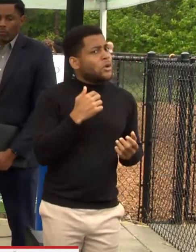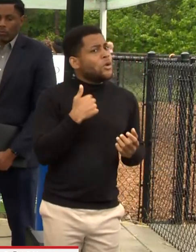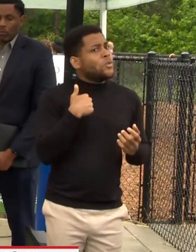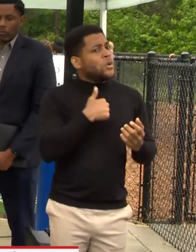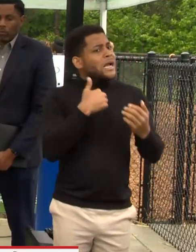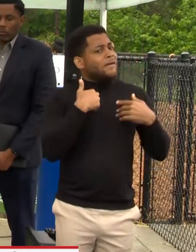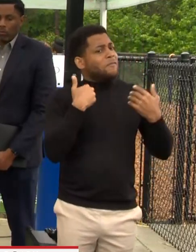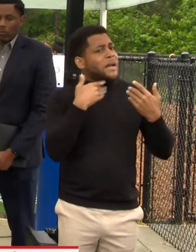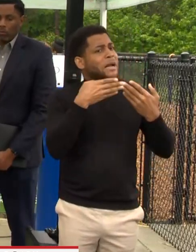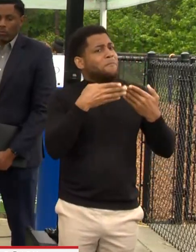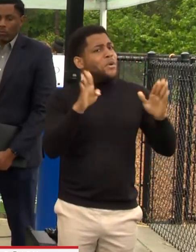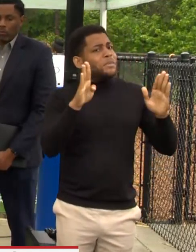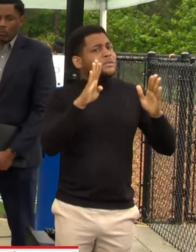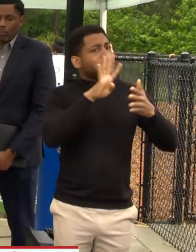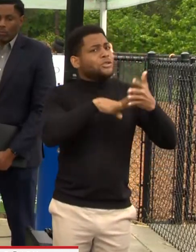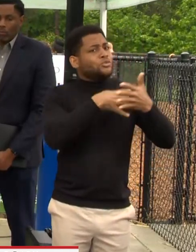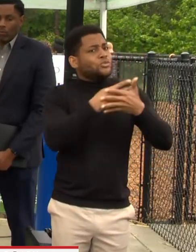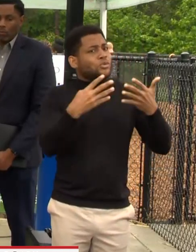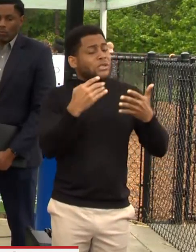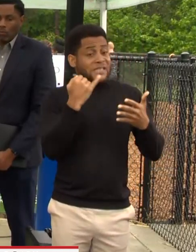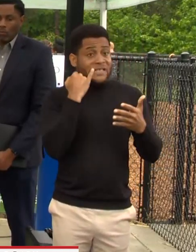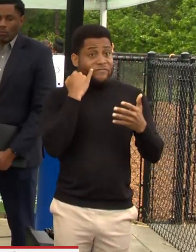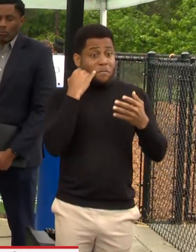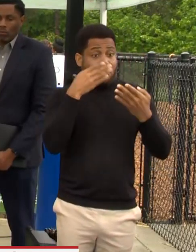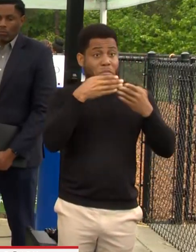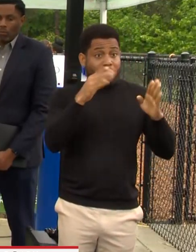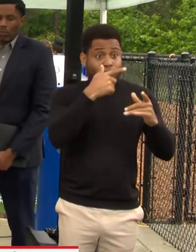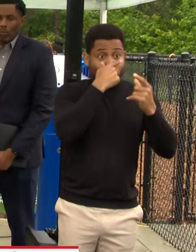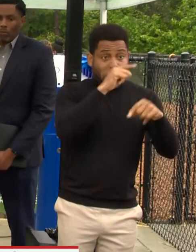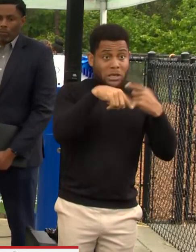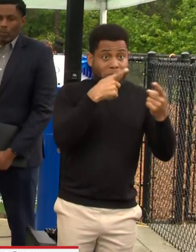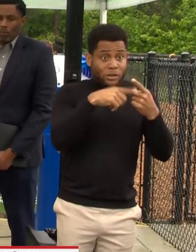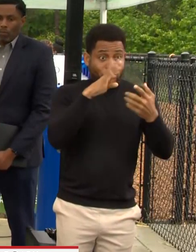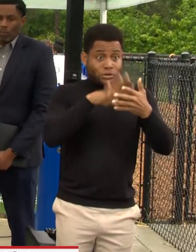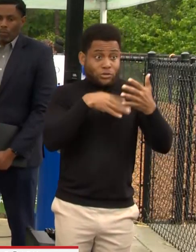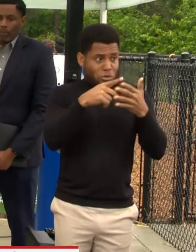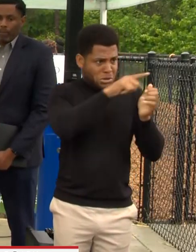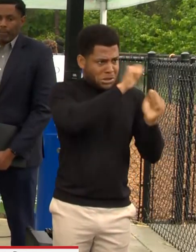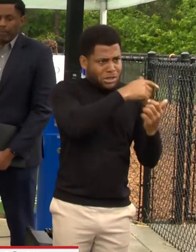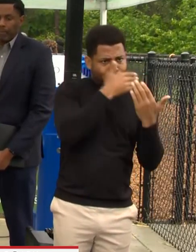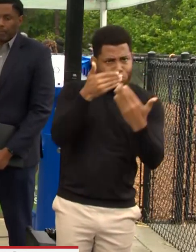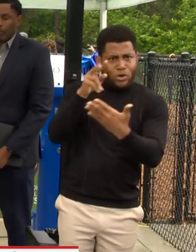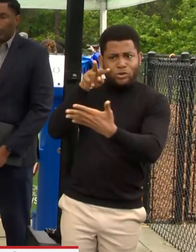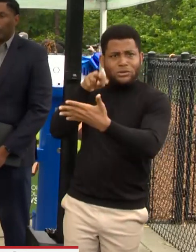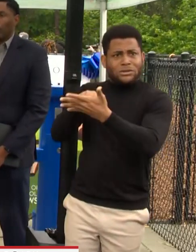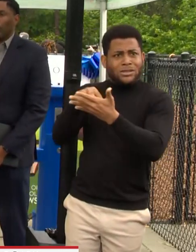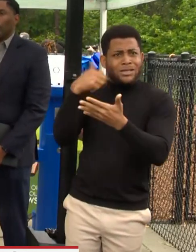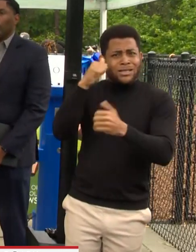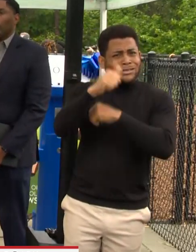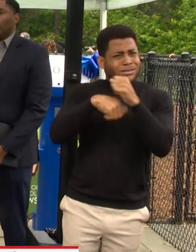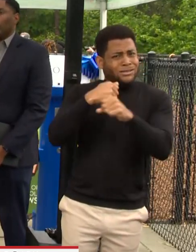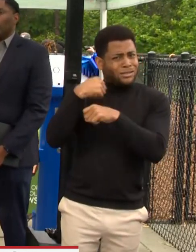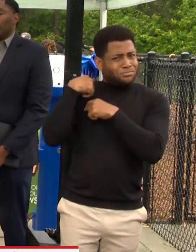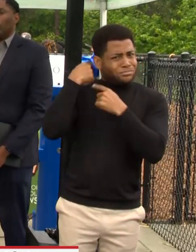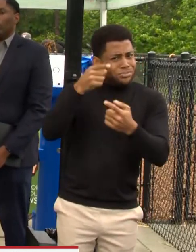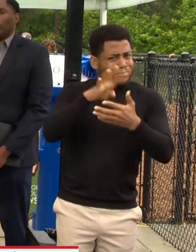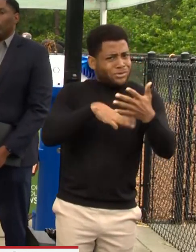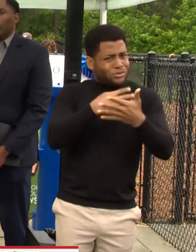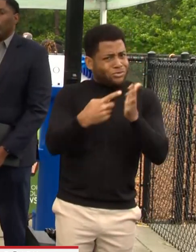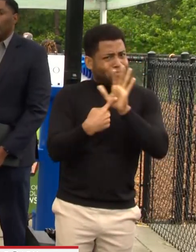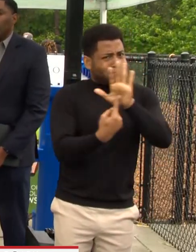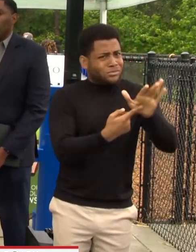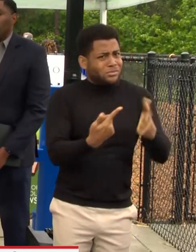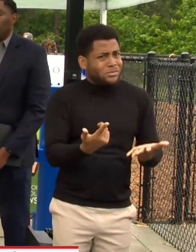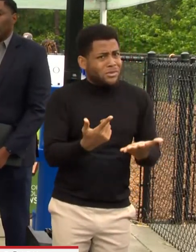of public interest. And we have done that for 10 years, and it's really no different. It hasn't